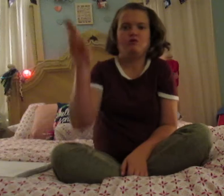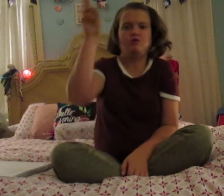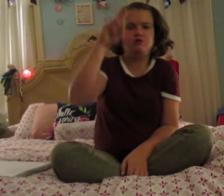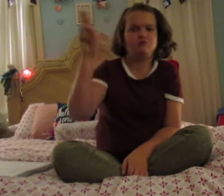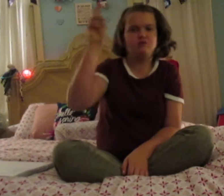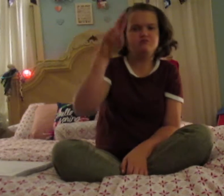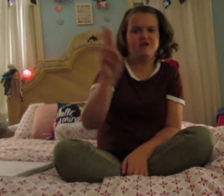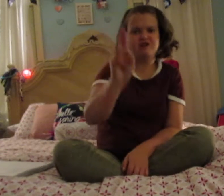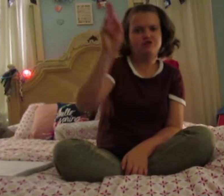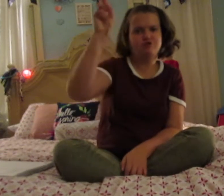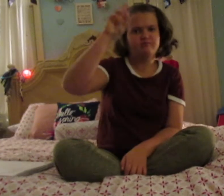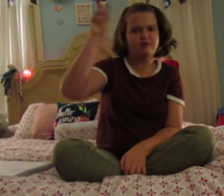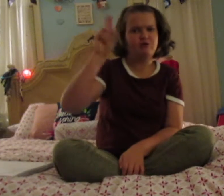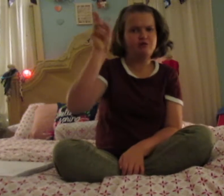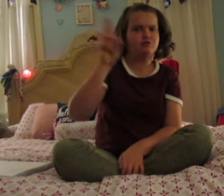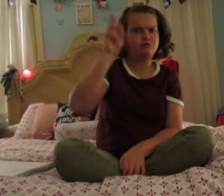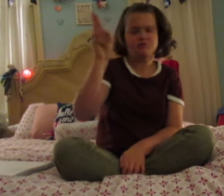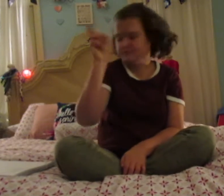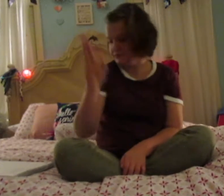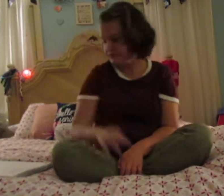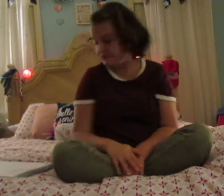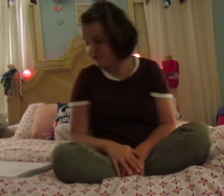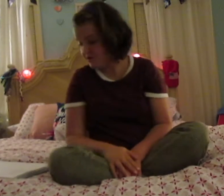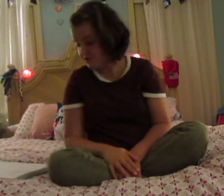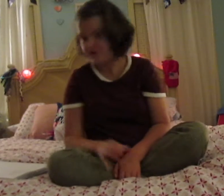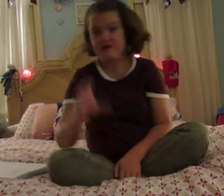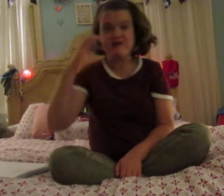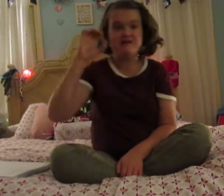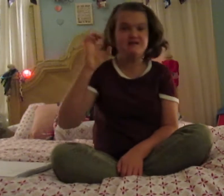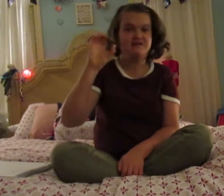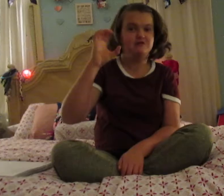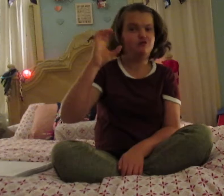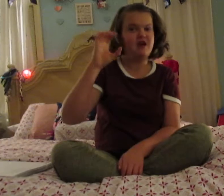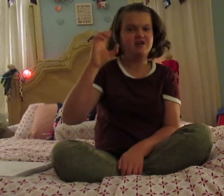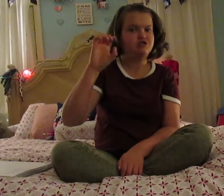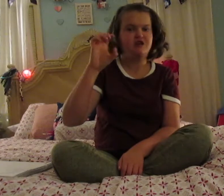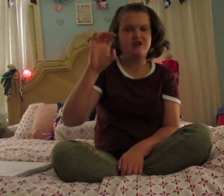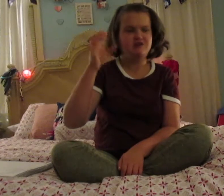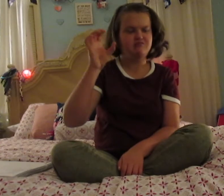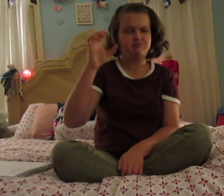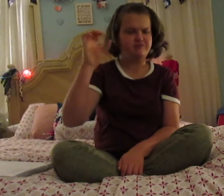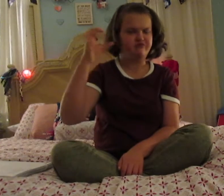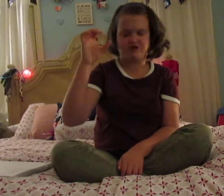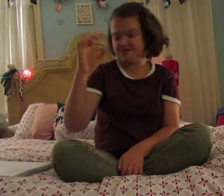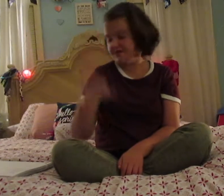I kept there. How care do you have aisches plan?